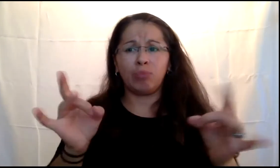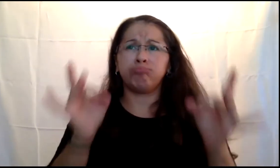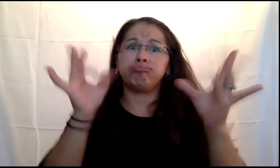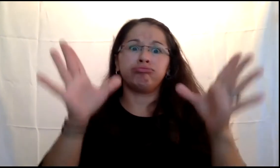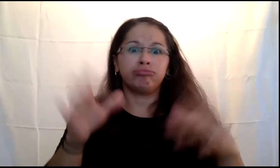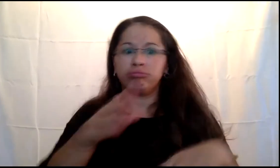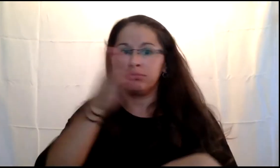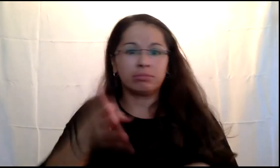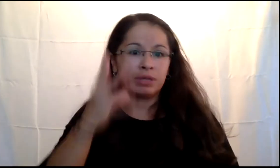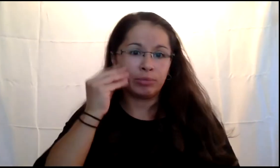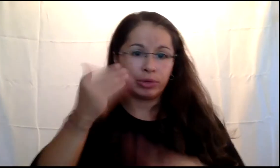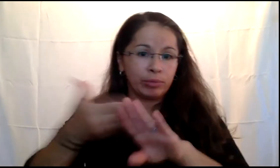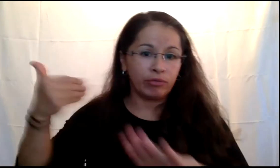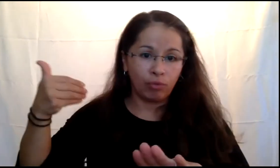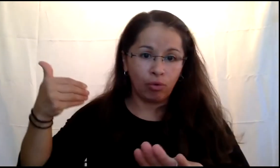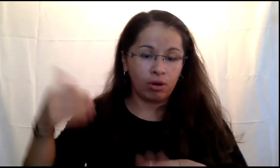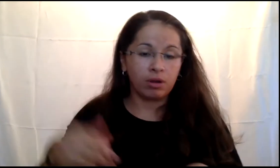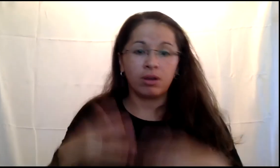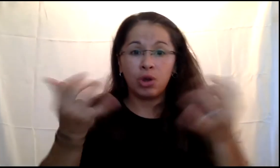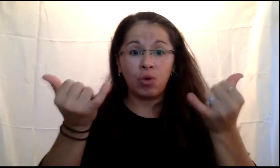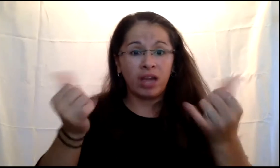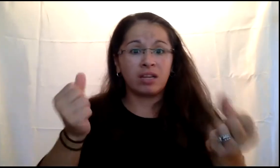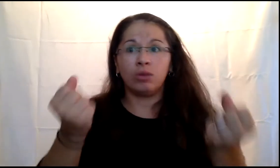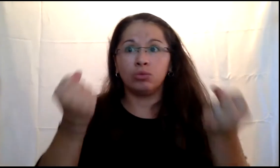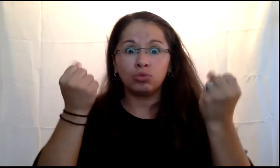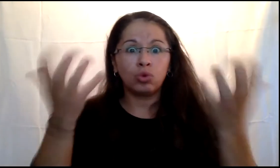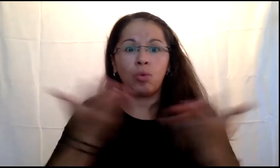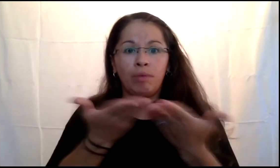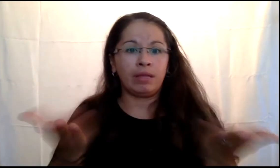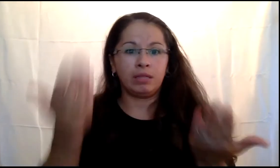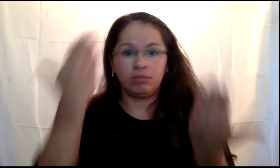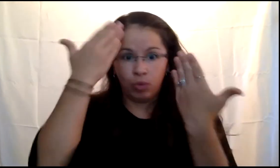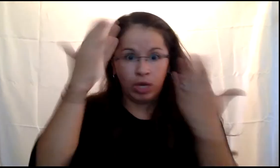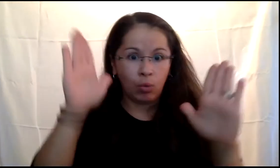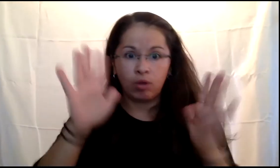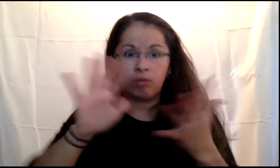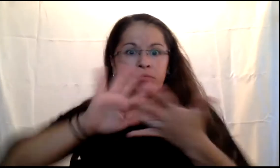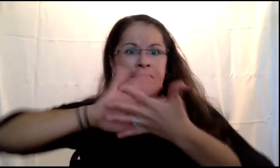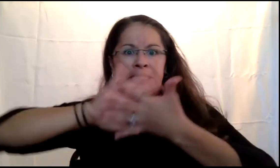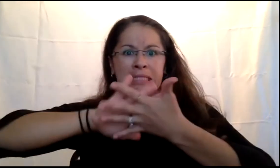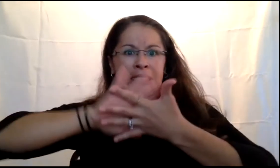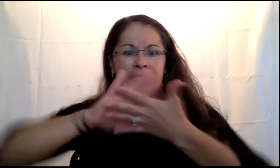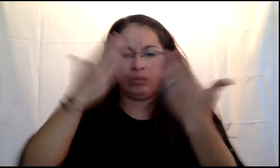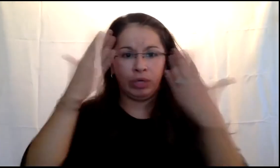there's a lot of ambiguity from all of us in your high schools, in the colleges that you're applying